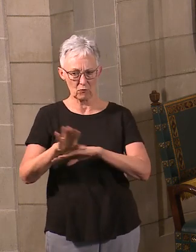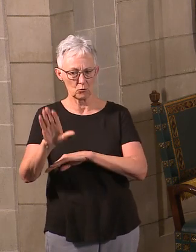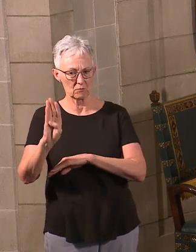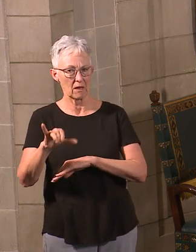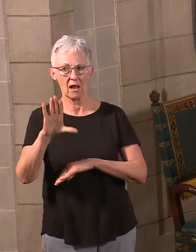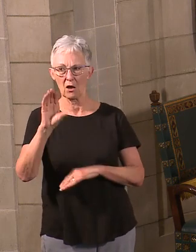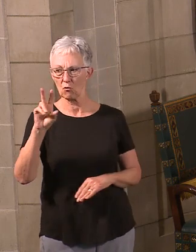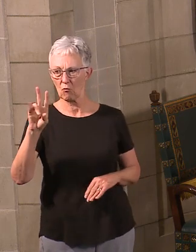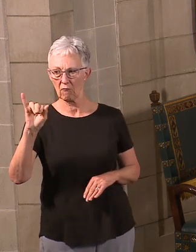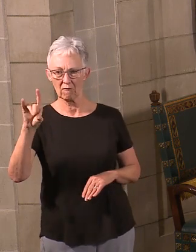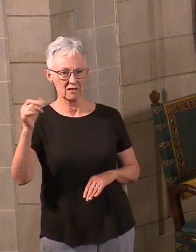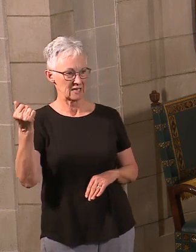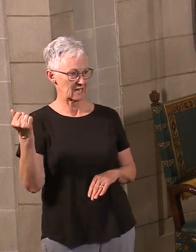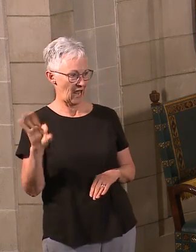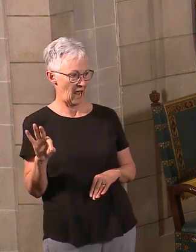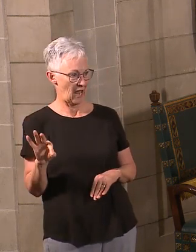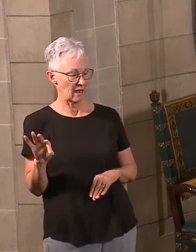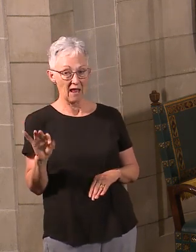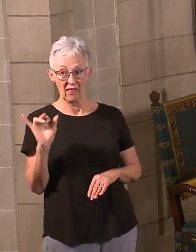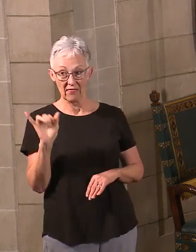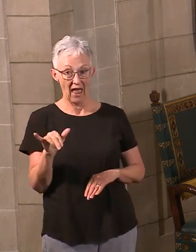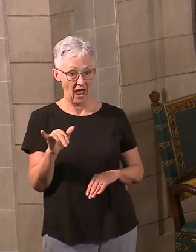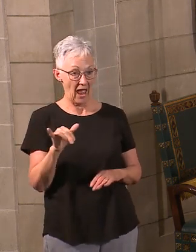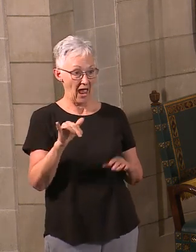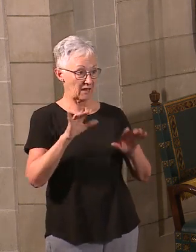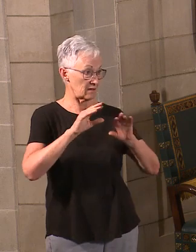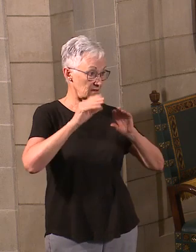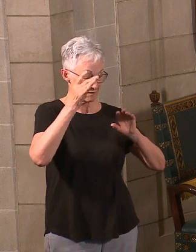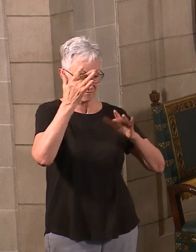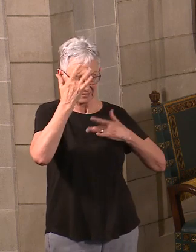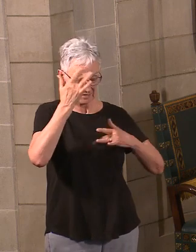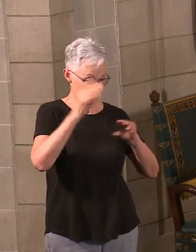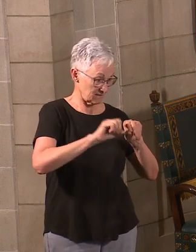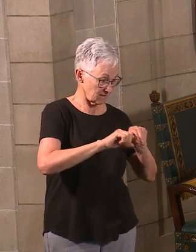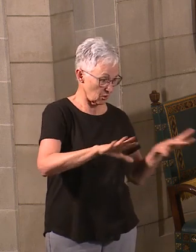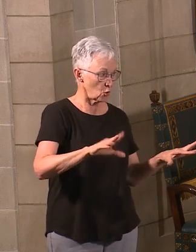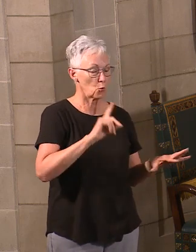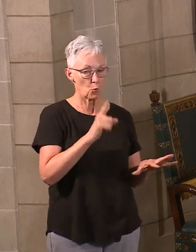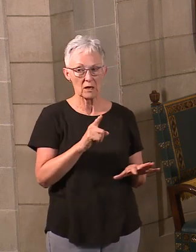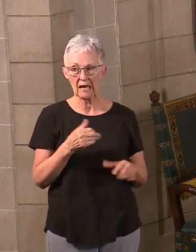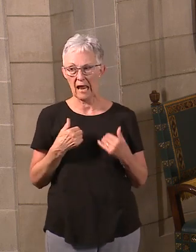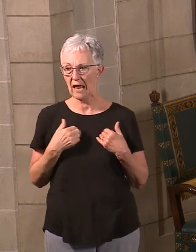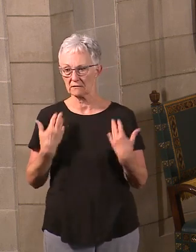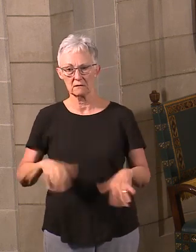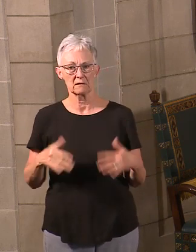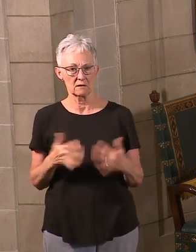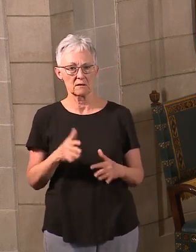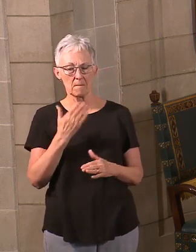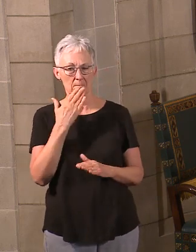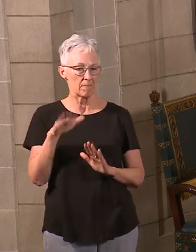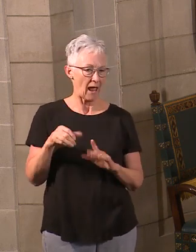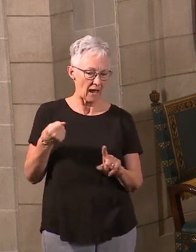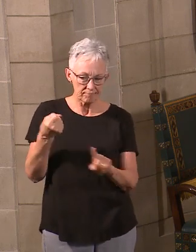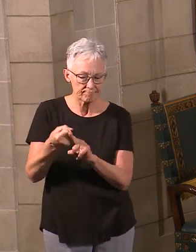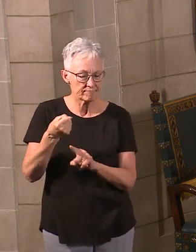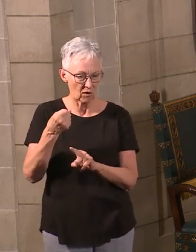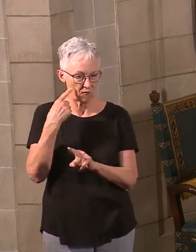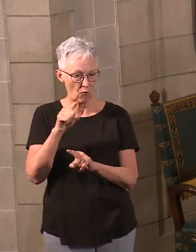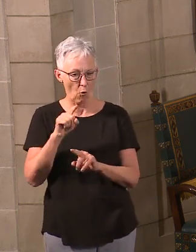hard for vulnerable families being served by the child welfare system. These families receive services to address